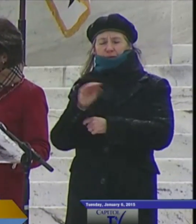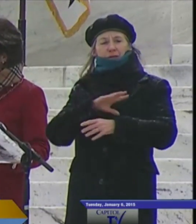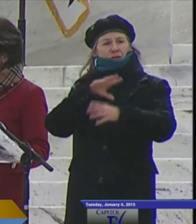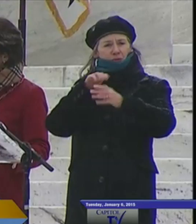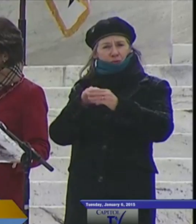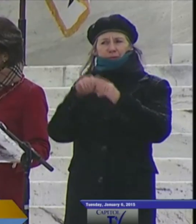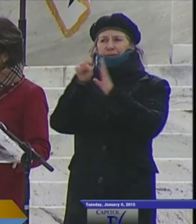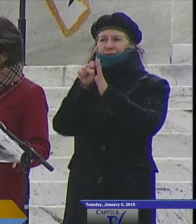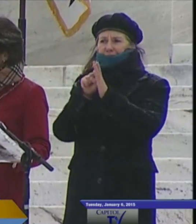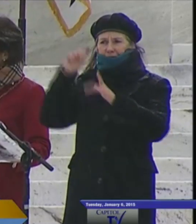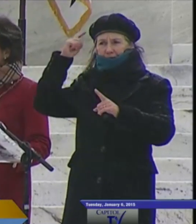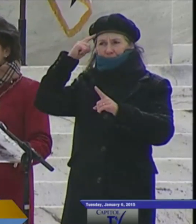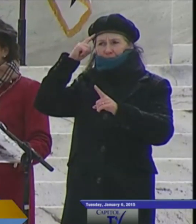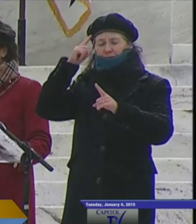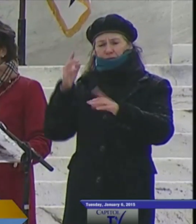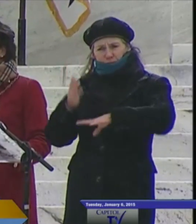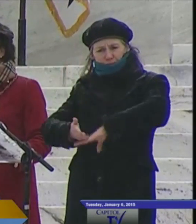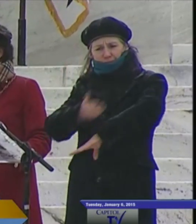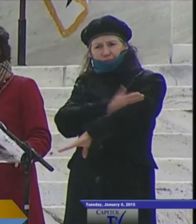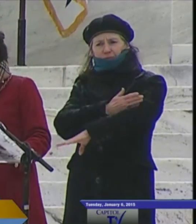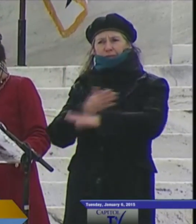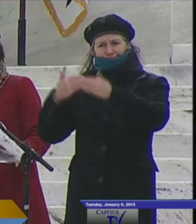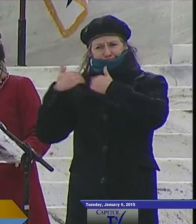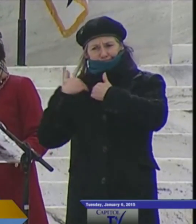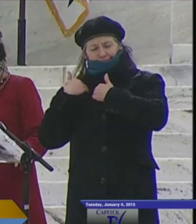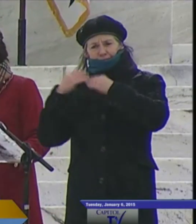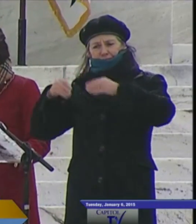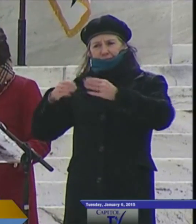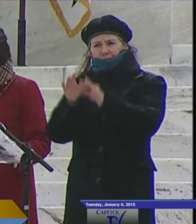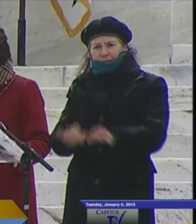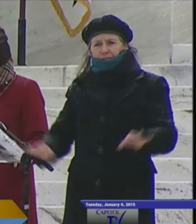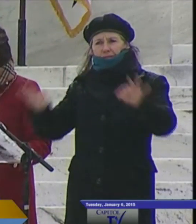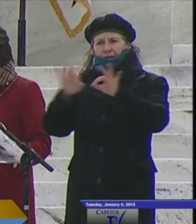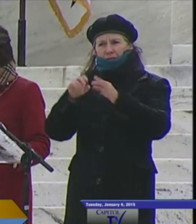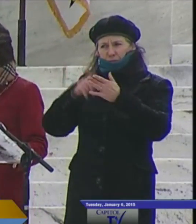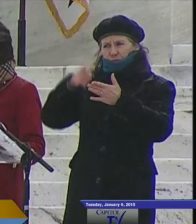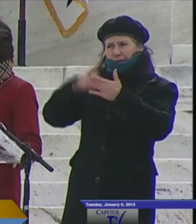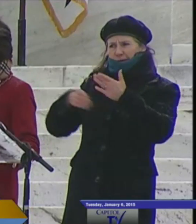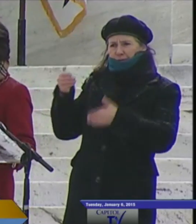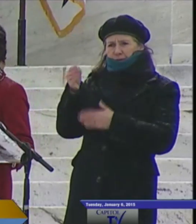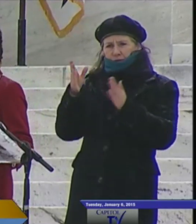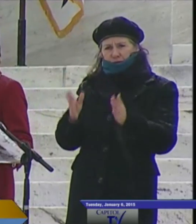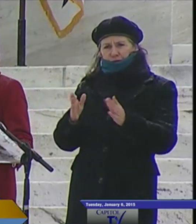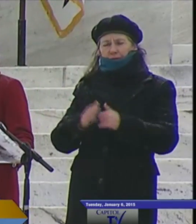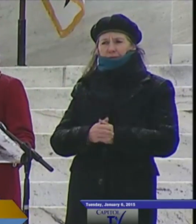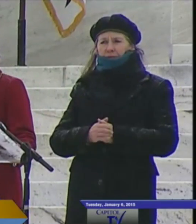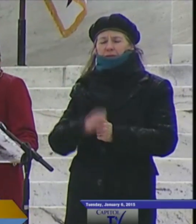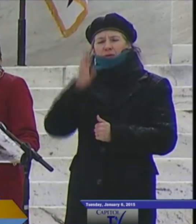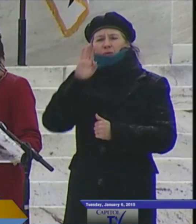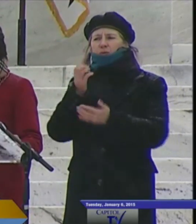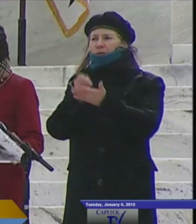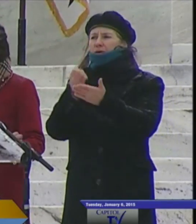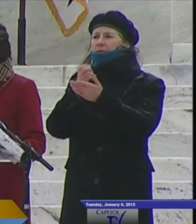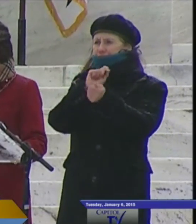in our state government, to enhance accountability and deliver value to taxpayers. We all know the economy is